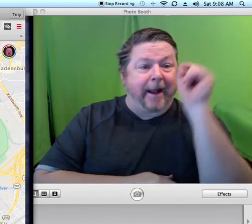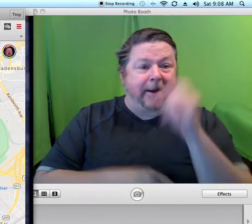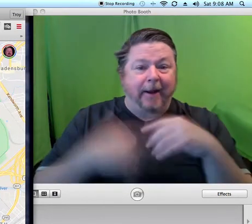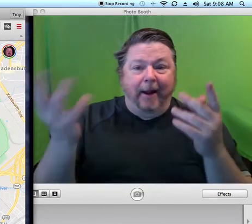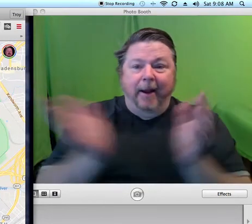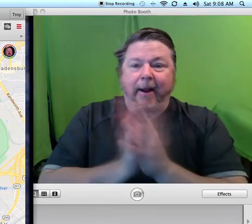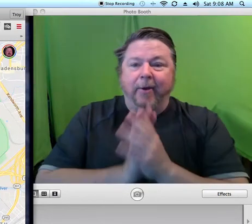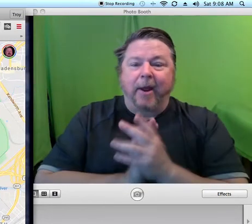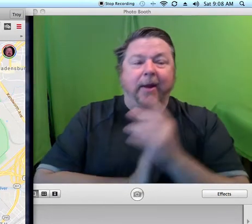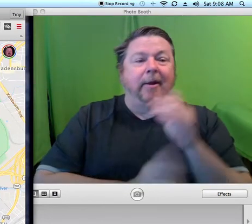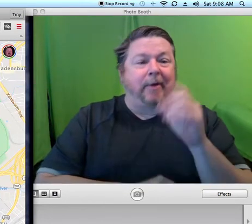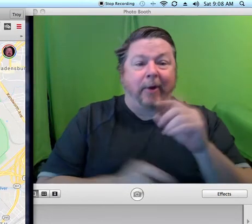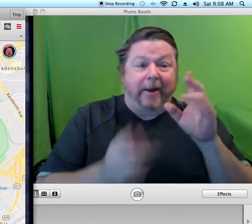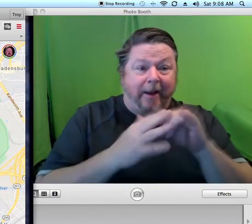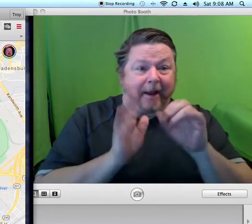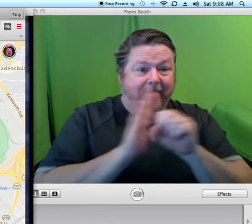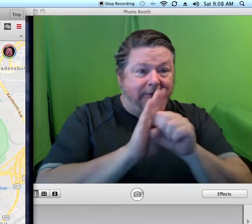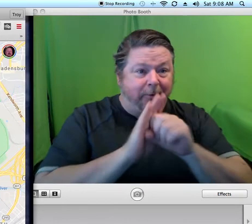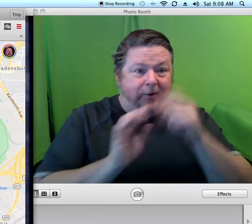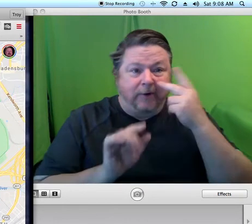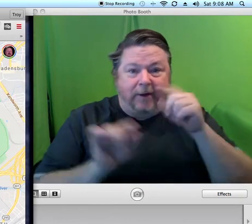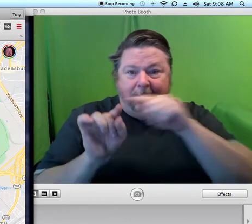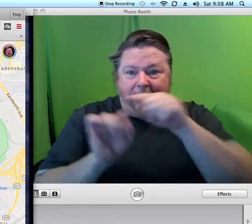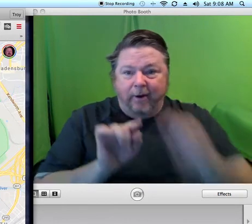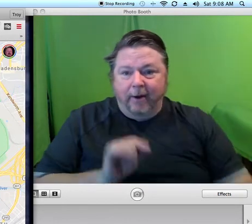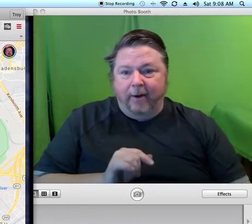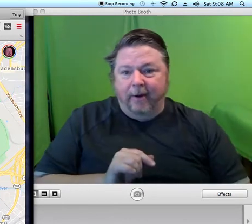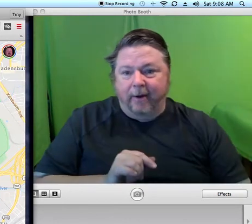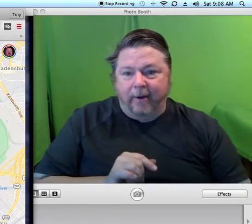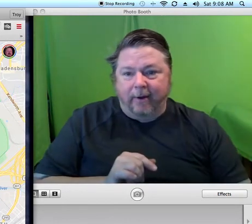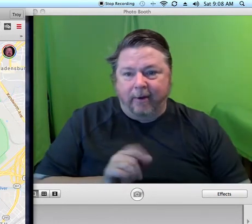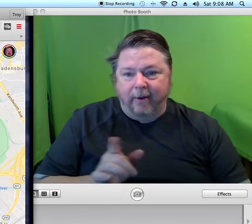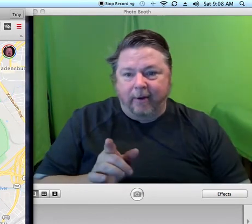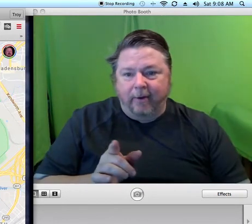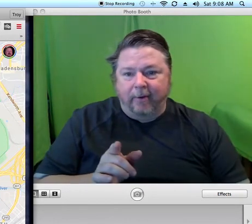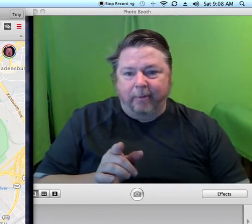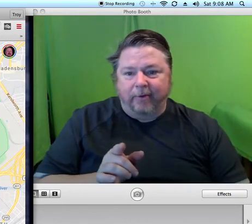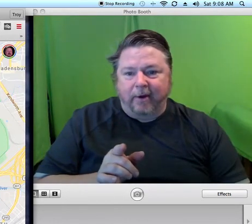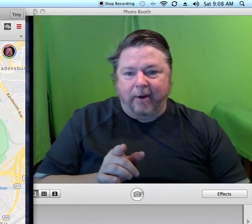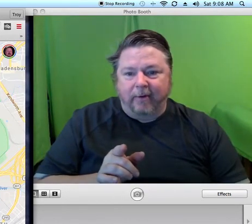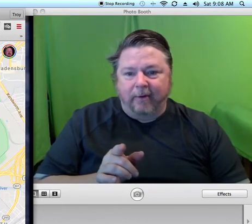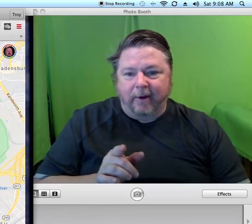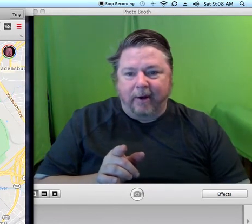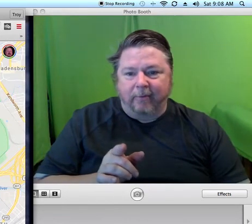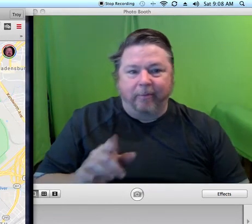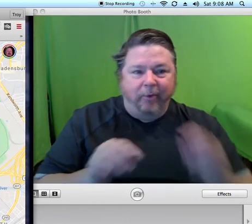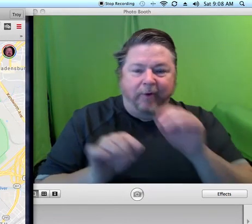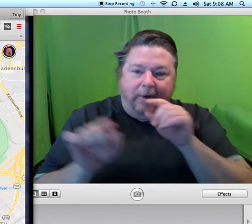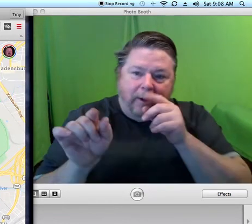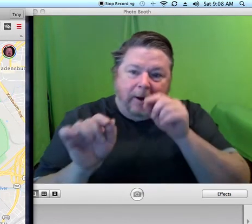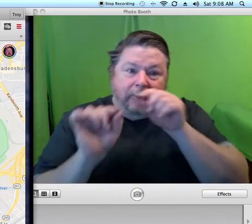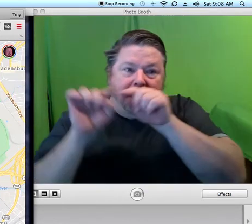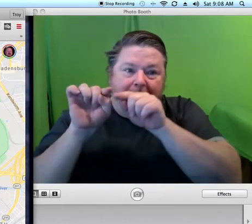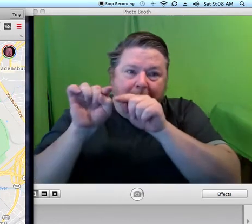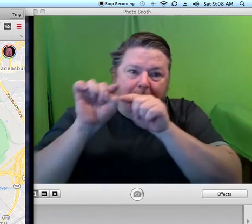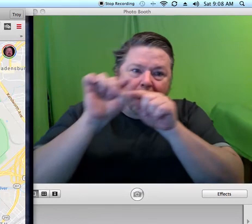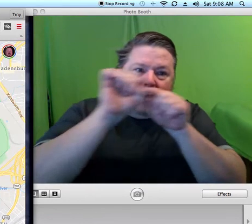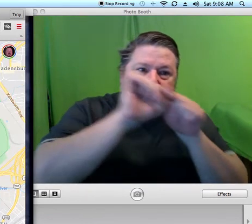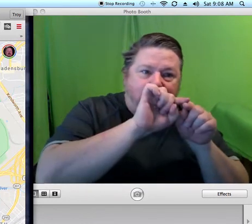Gallaudet. Okay, so and that's the symbol. You see the little. Oops, I can't move it in. See